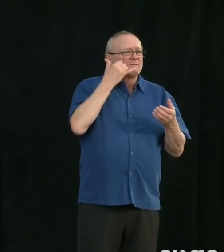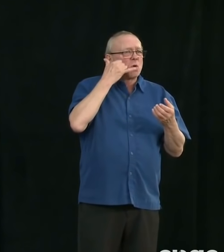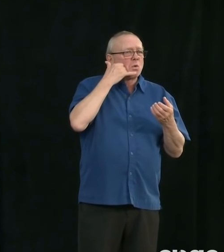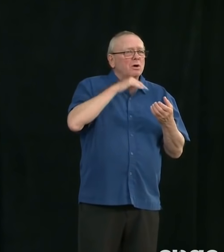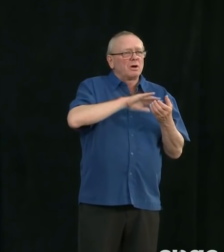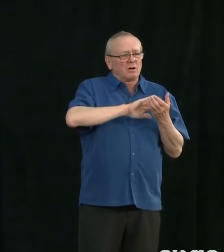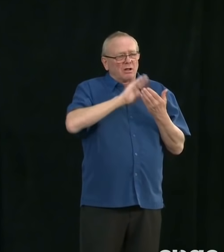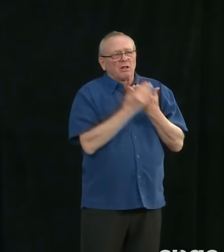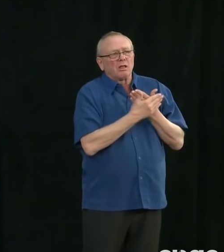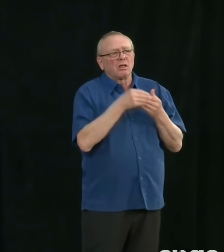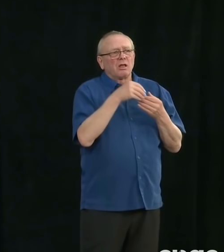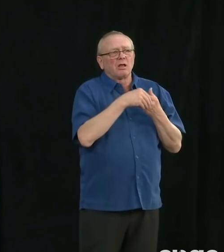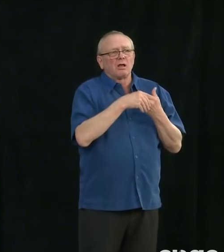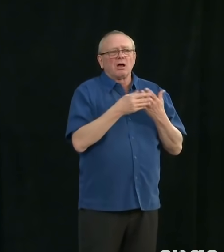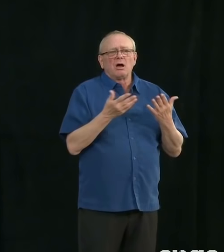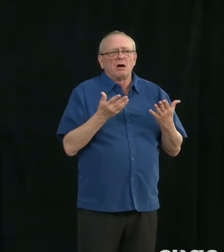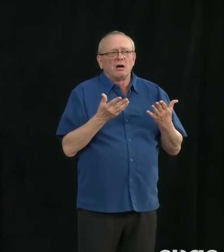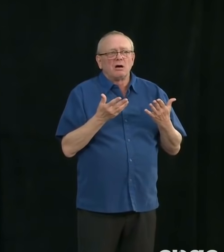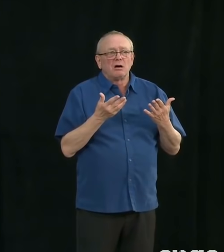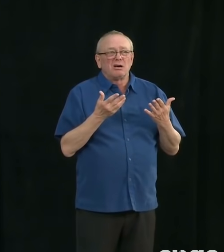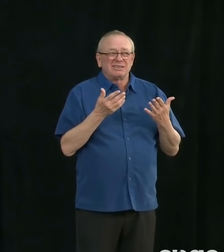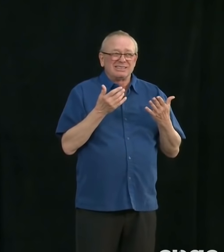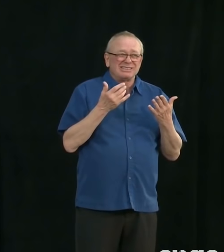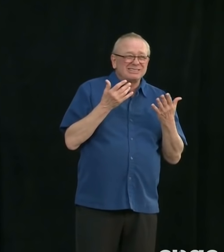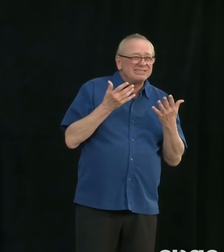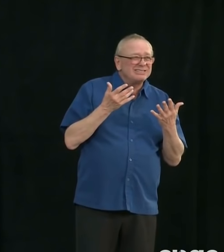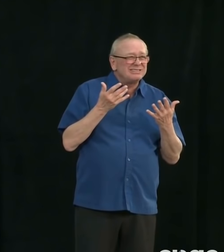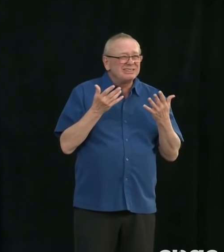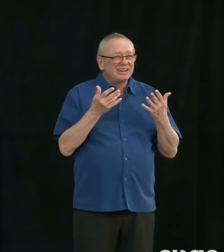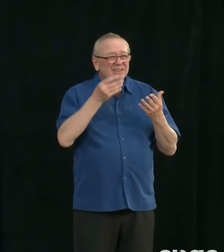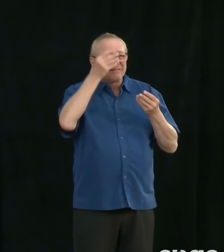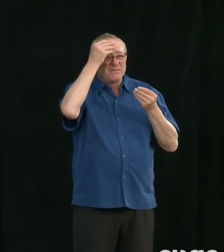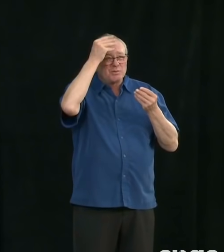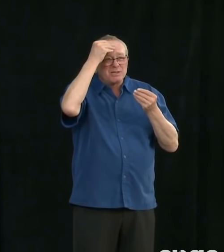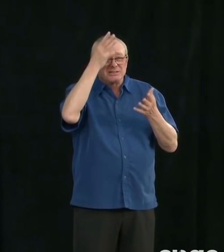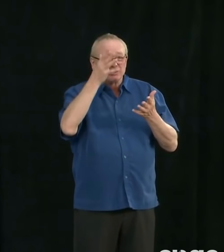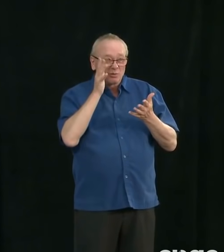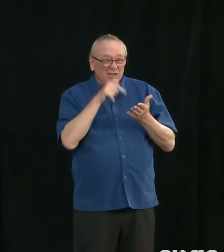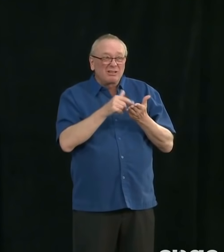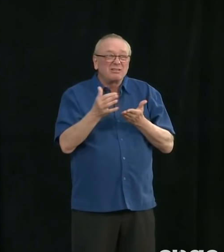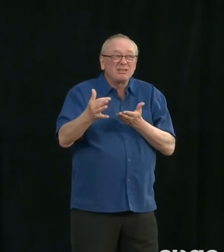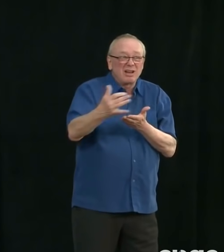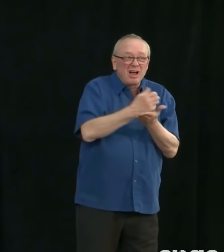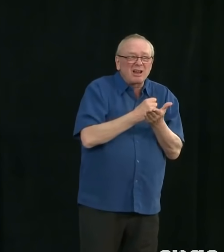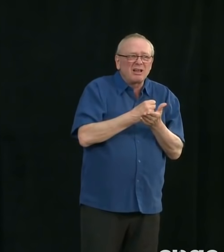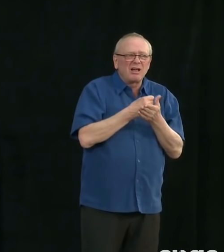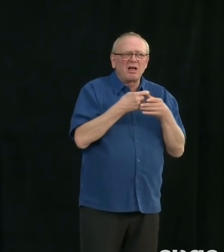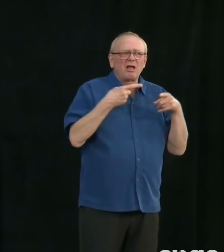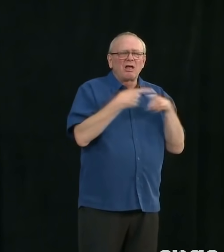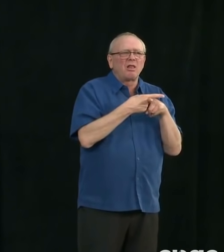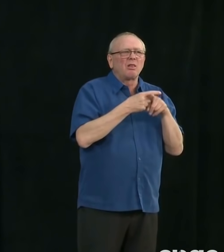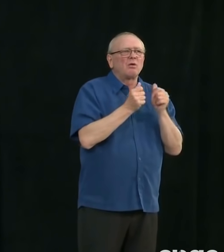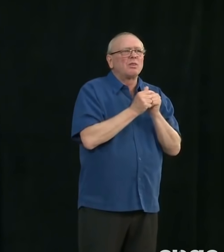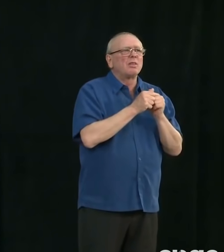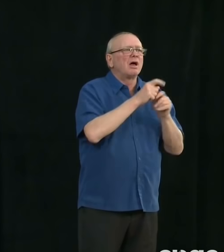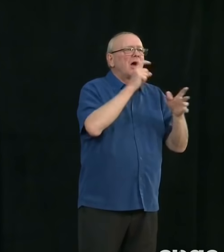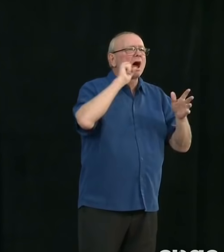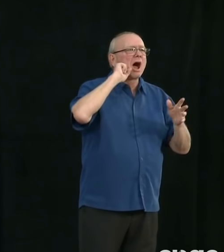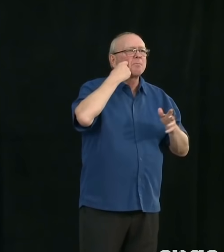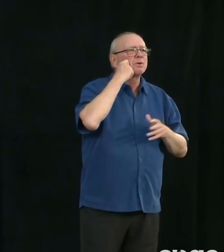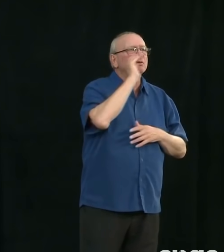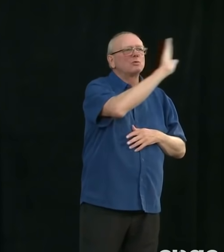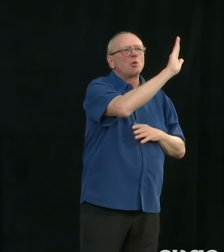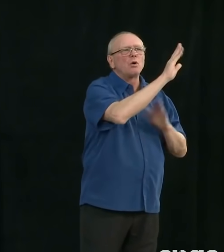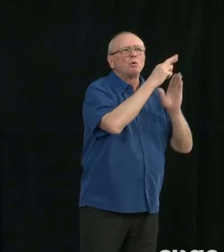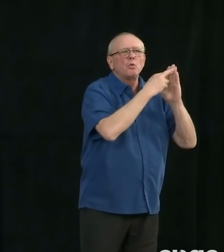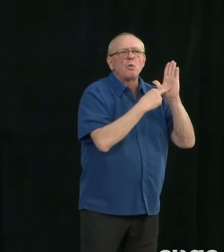not okayed by Apple in terms of its data collection. What information can you give us about that? And more broadly, did you guys just